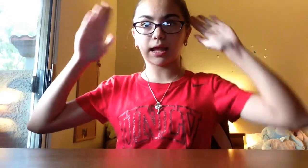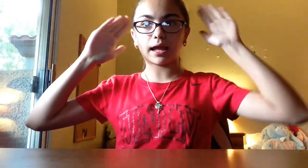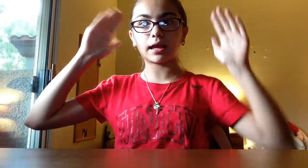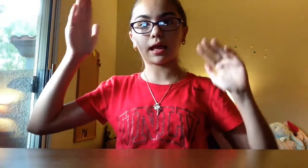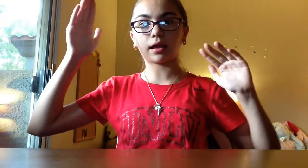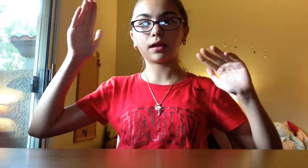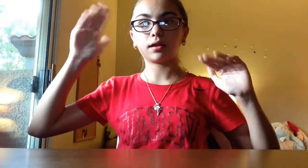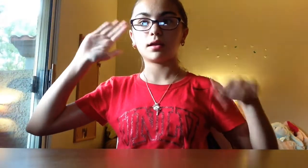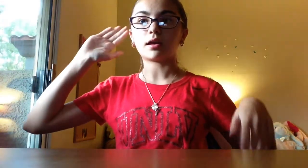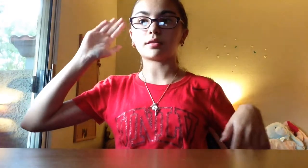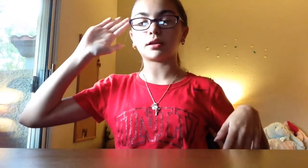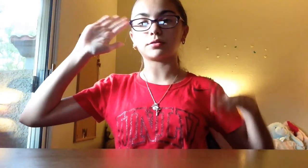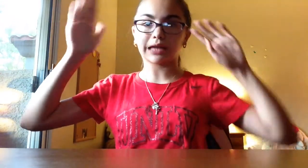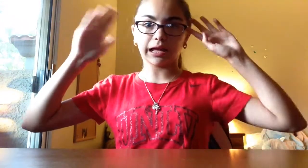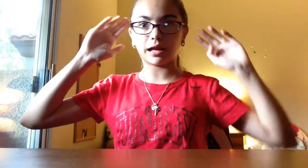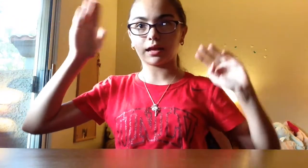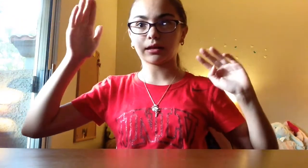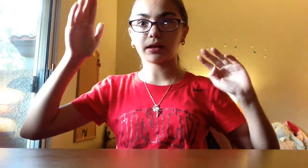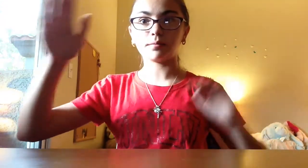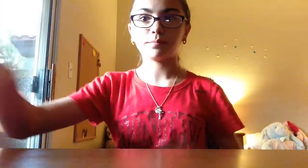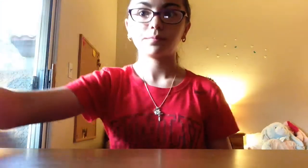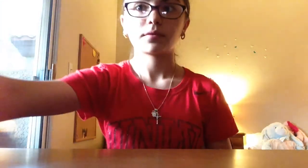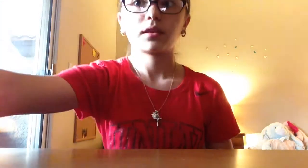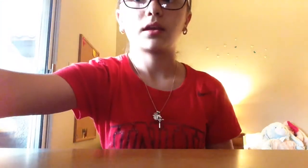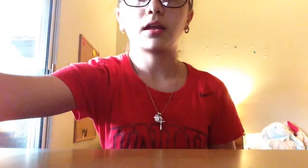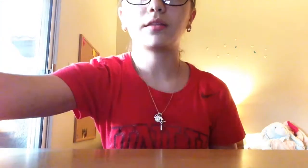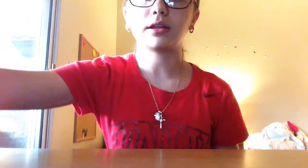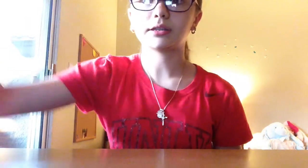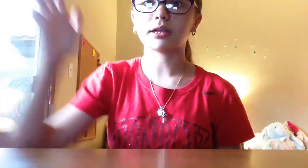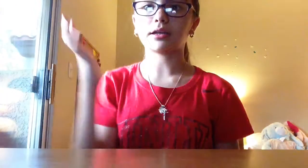hey, hey, and then it goes, hey, hey, hey again. And then it says,